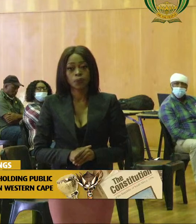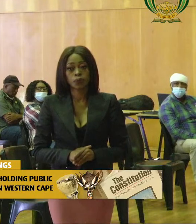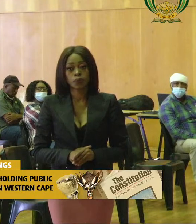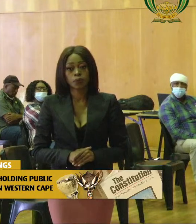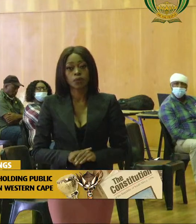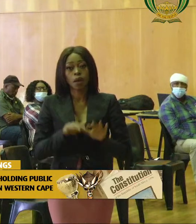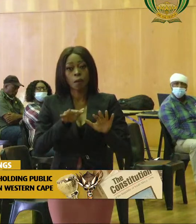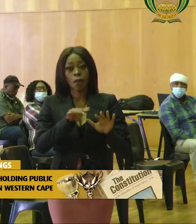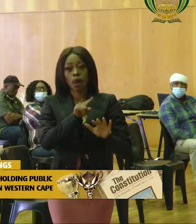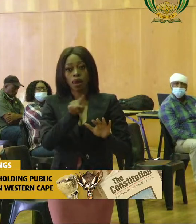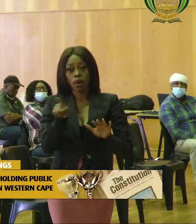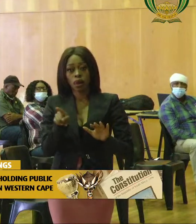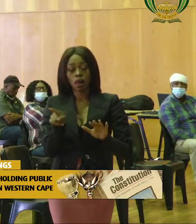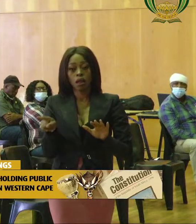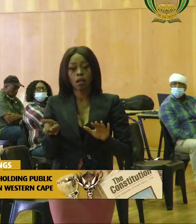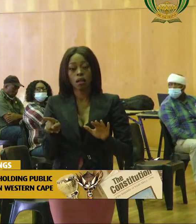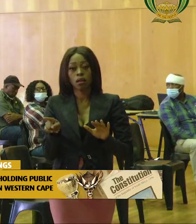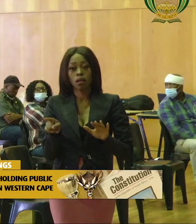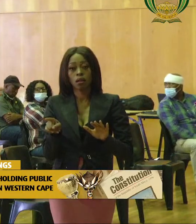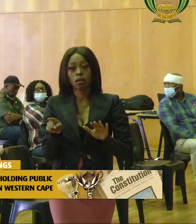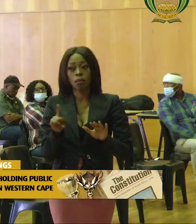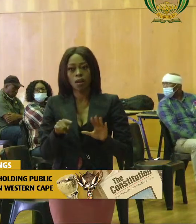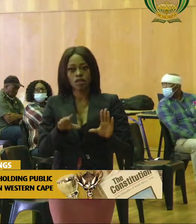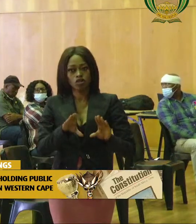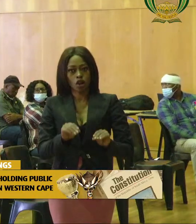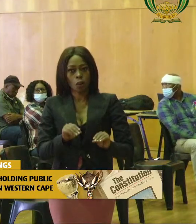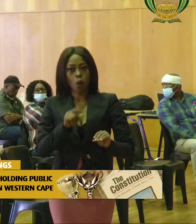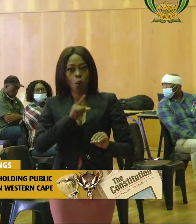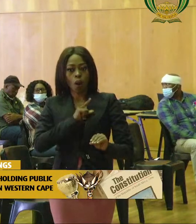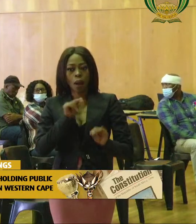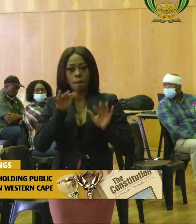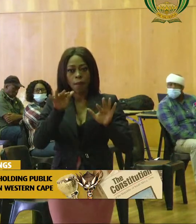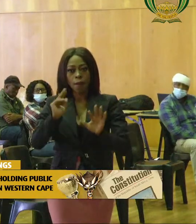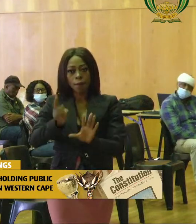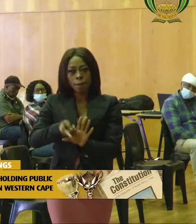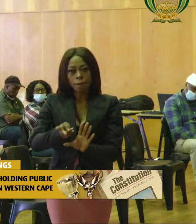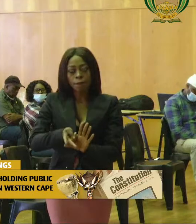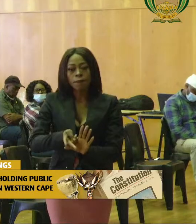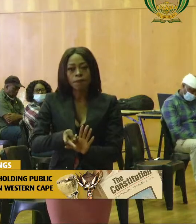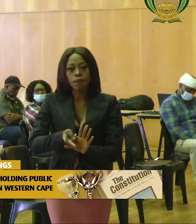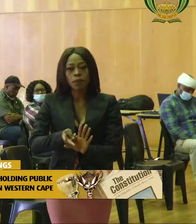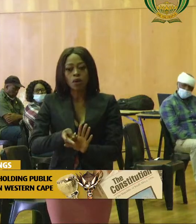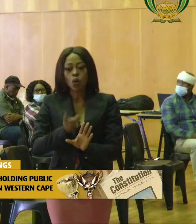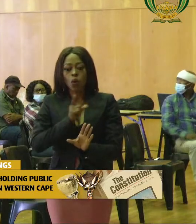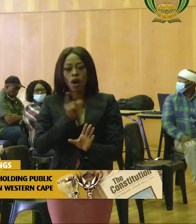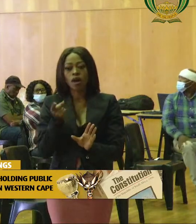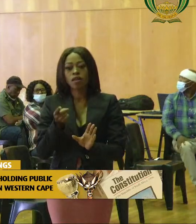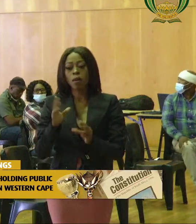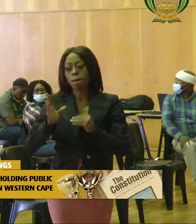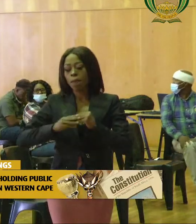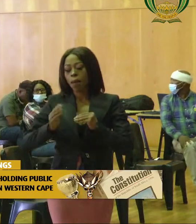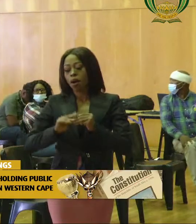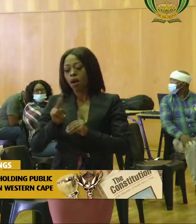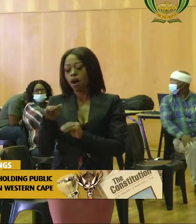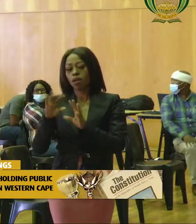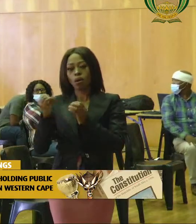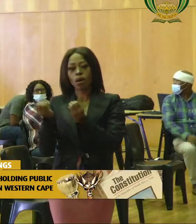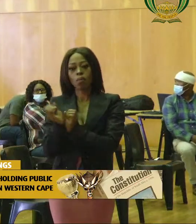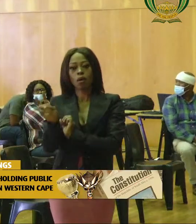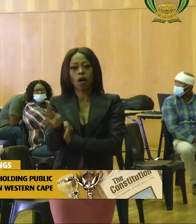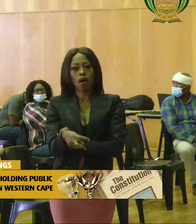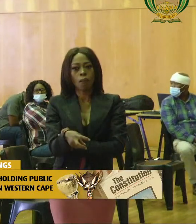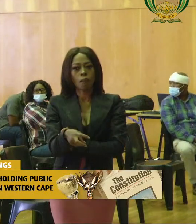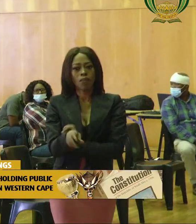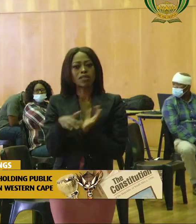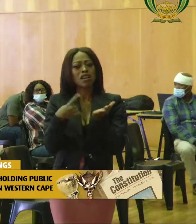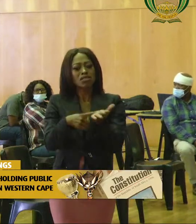People must stop from when there's a public participation, if you belong to another organization, and come instead of